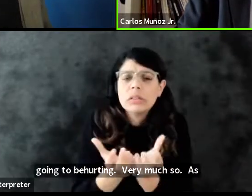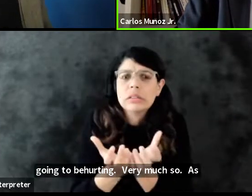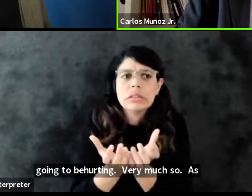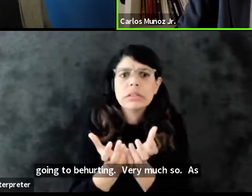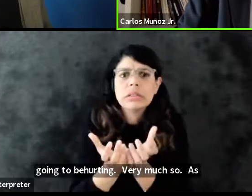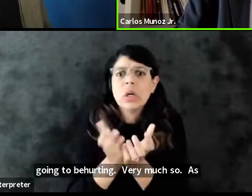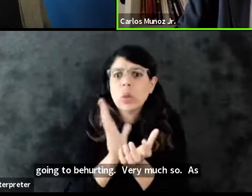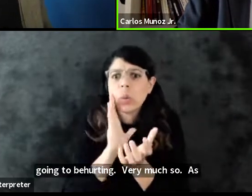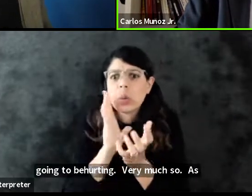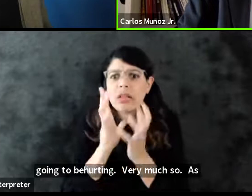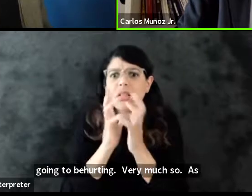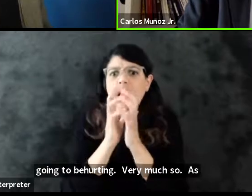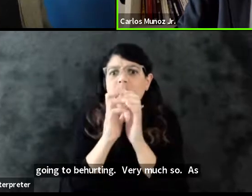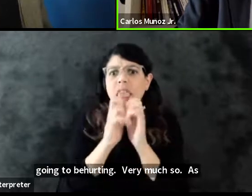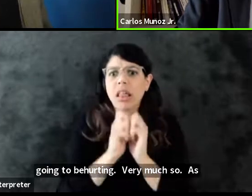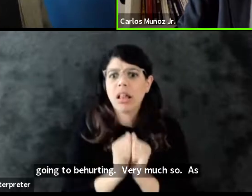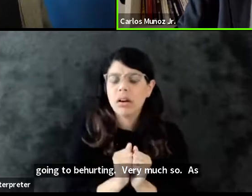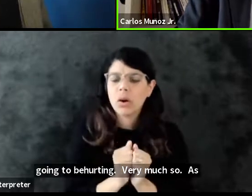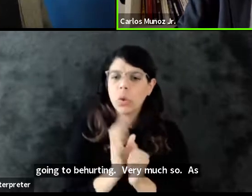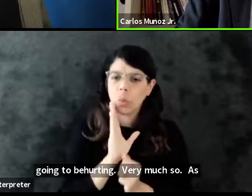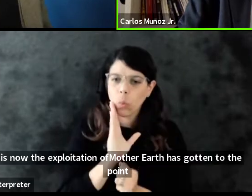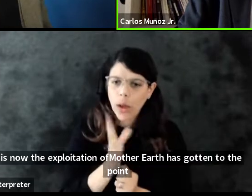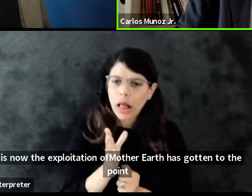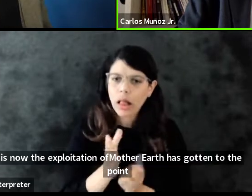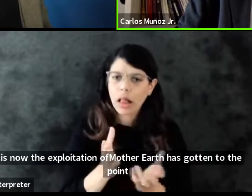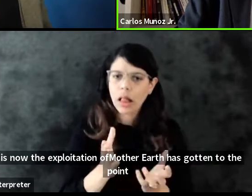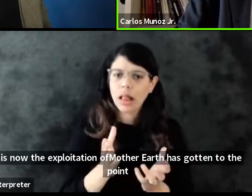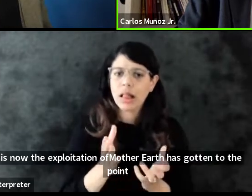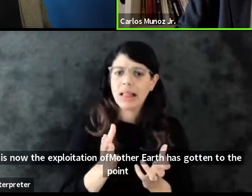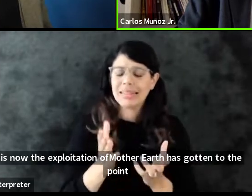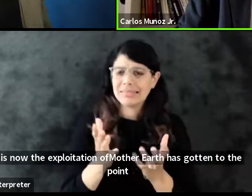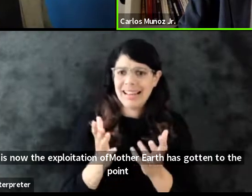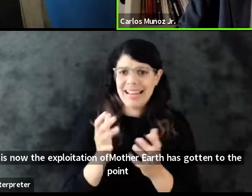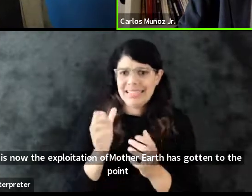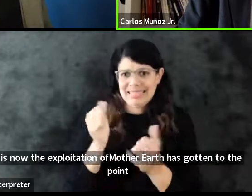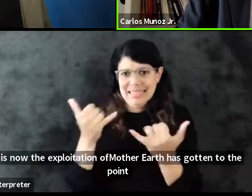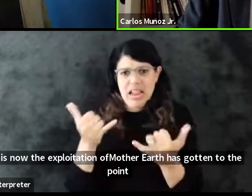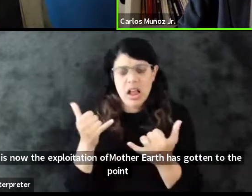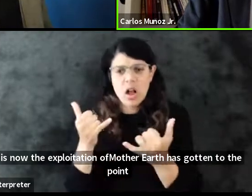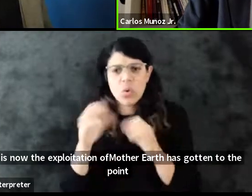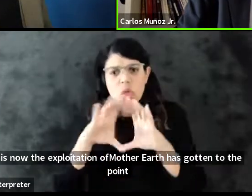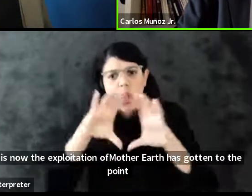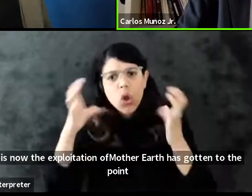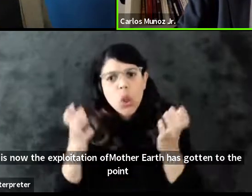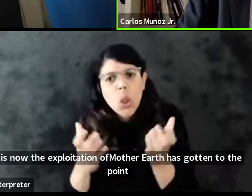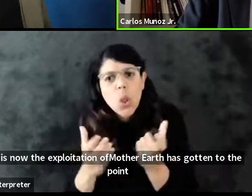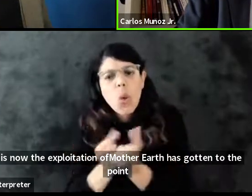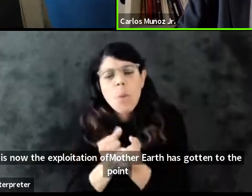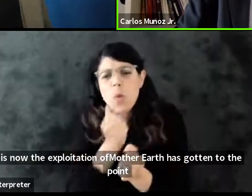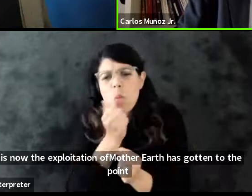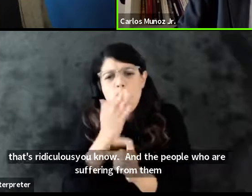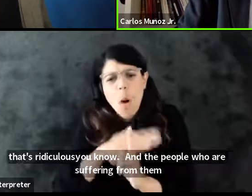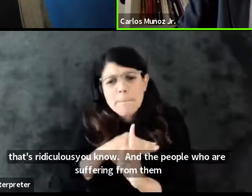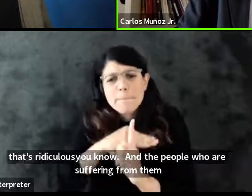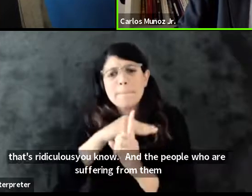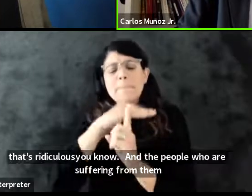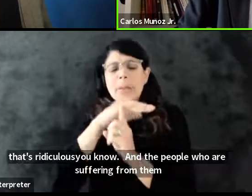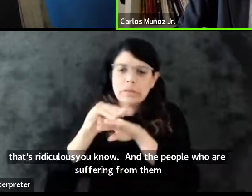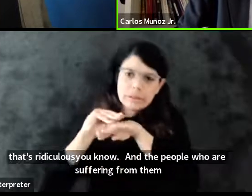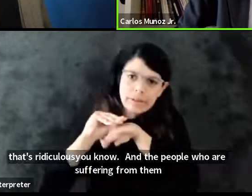and the people who are suffering from them more directly are the Native American brothers and sisters that we have,